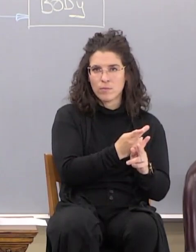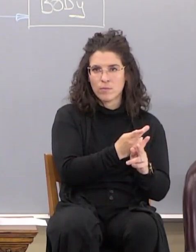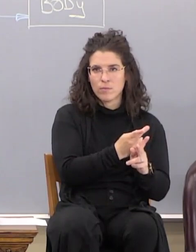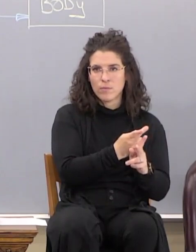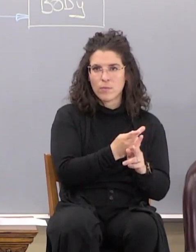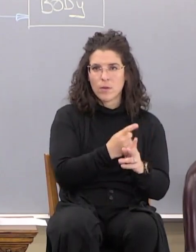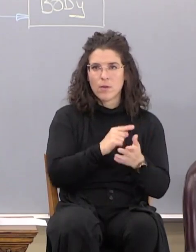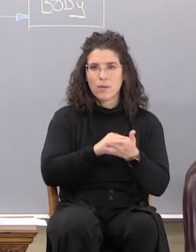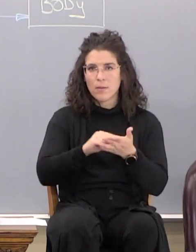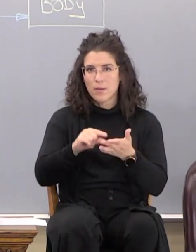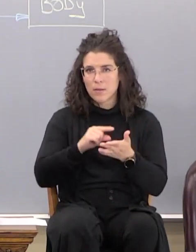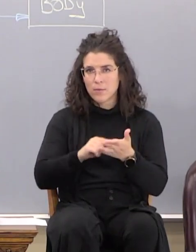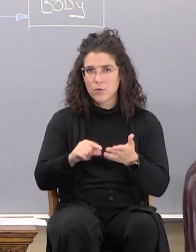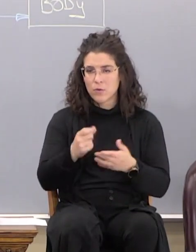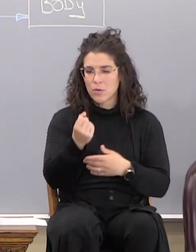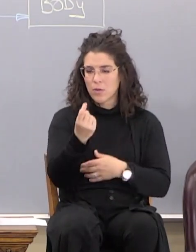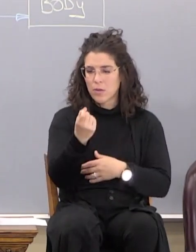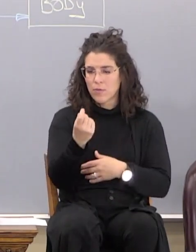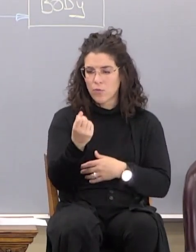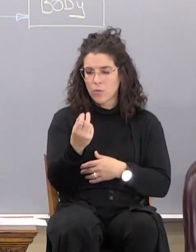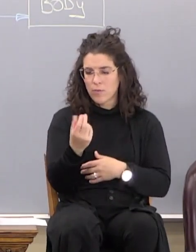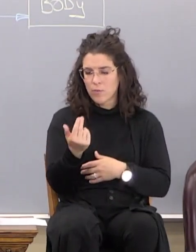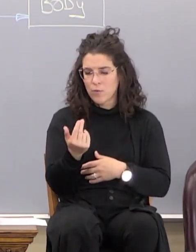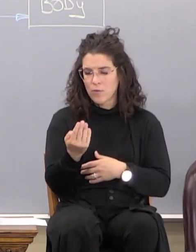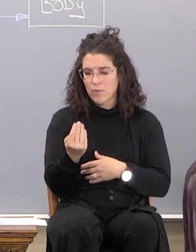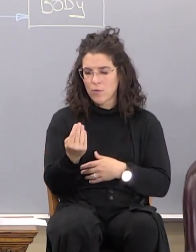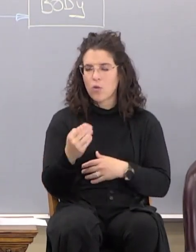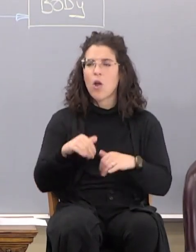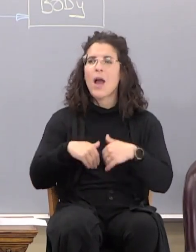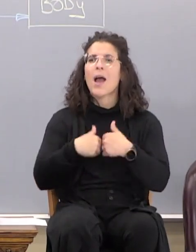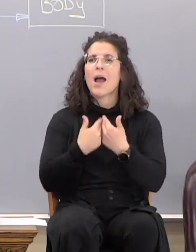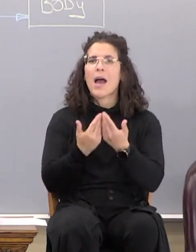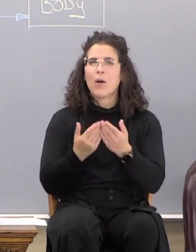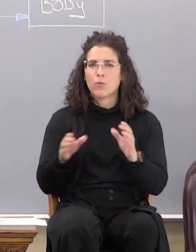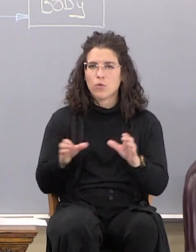These verses 11 through 14 are how to do that.